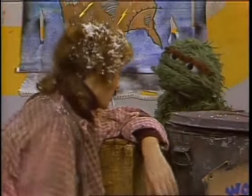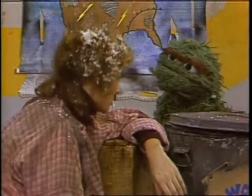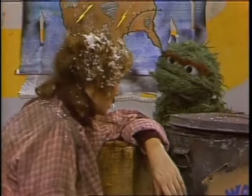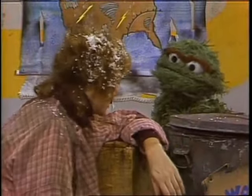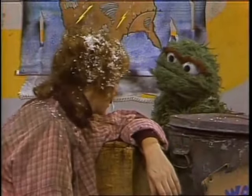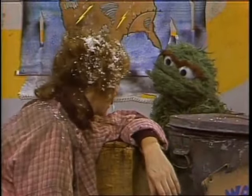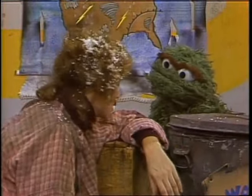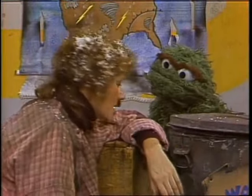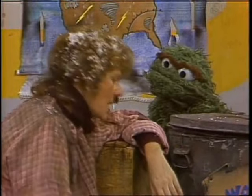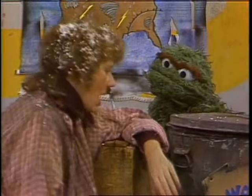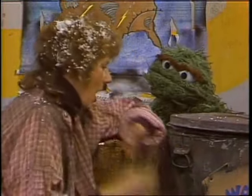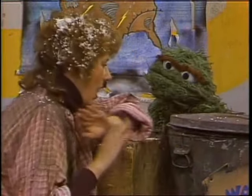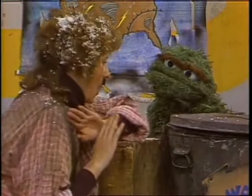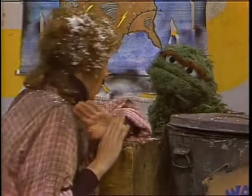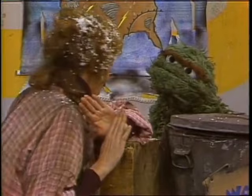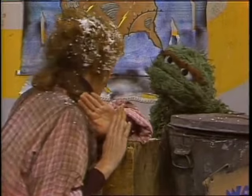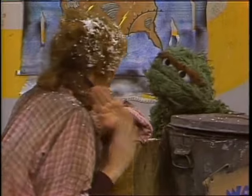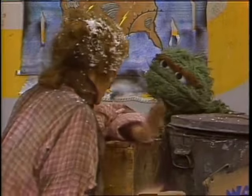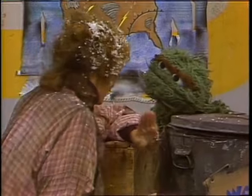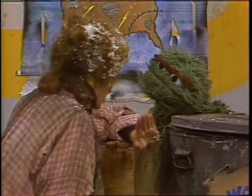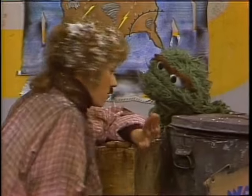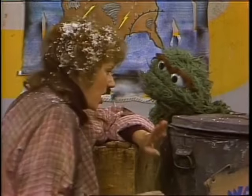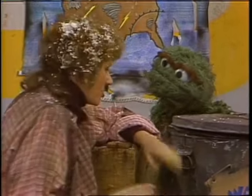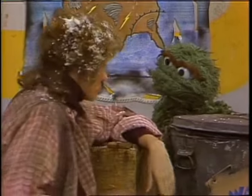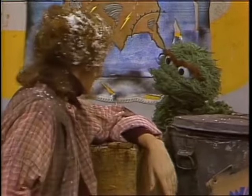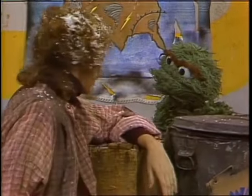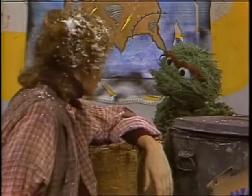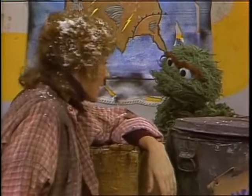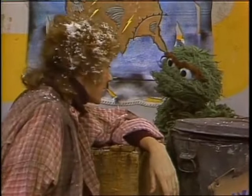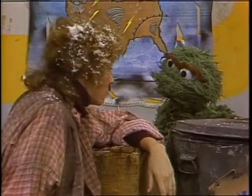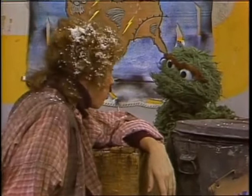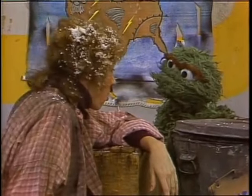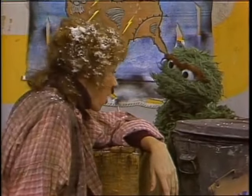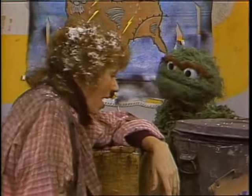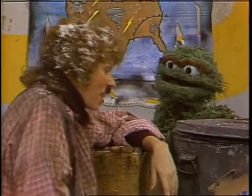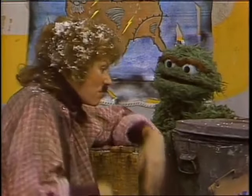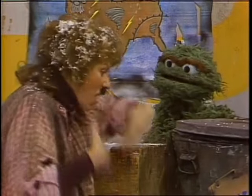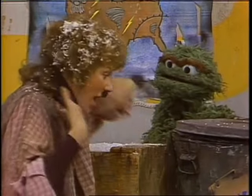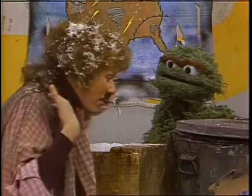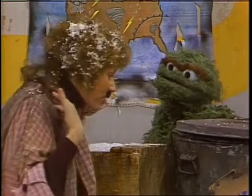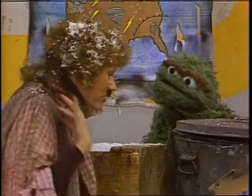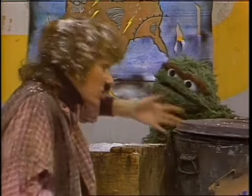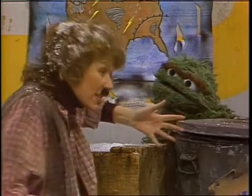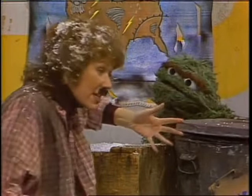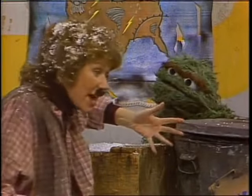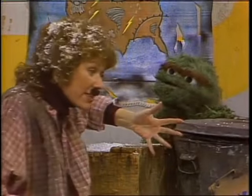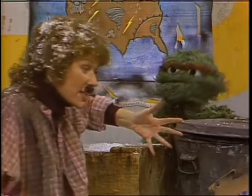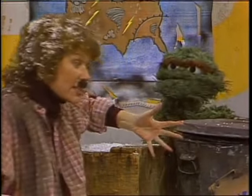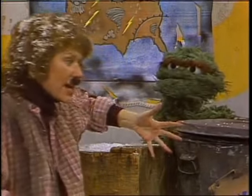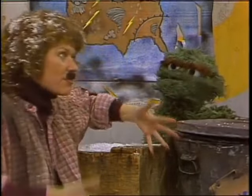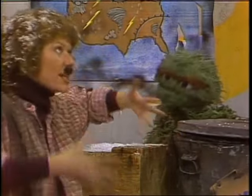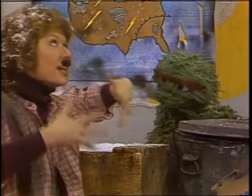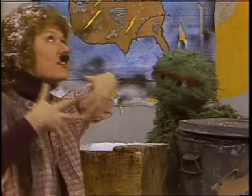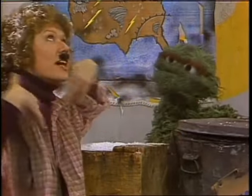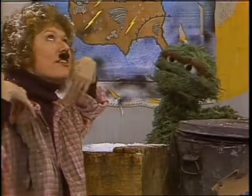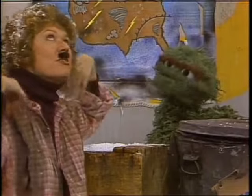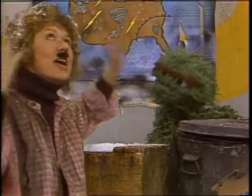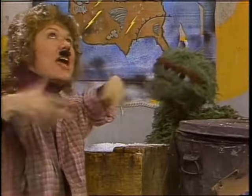Oscar? I have had it. I'm not doing this anymore. I am tired of looking like this. I am tired of having rain